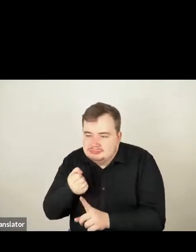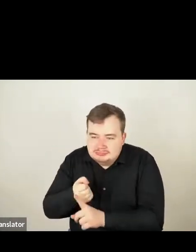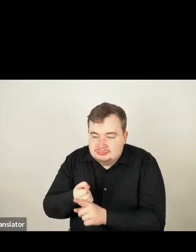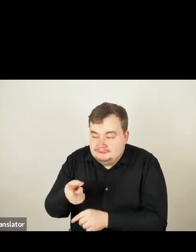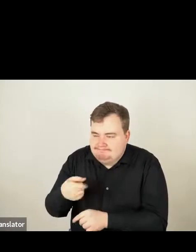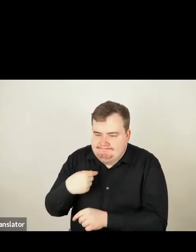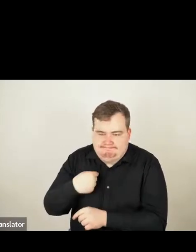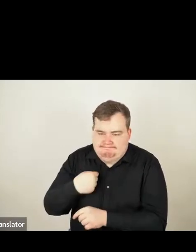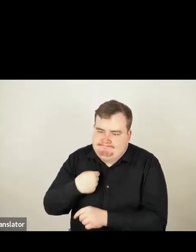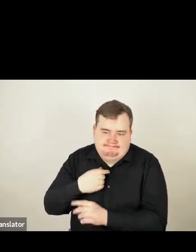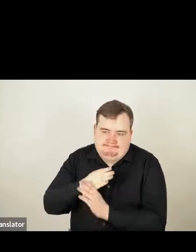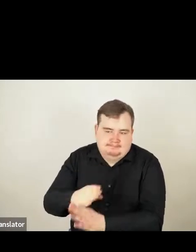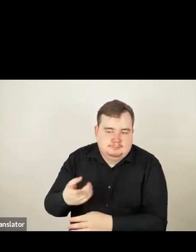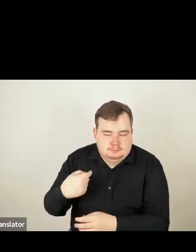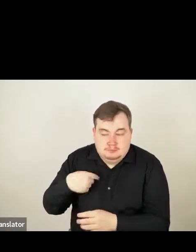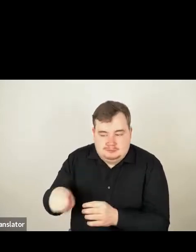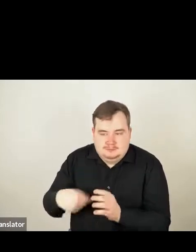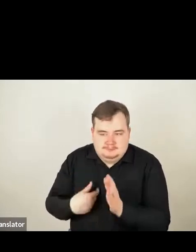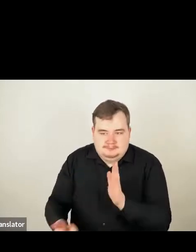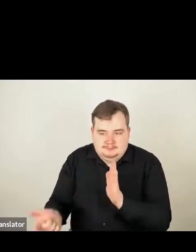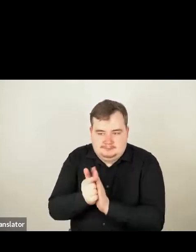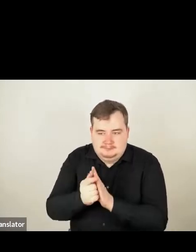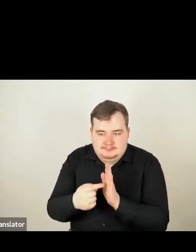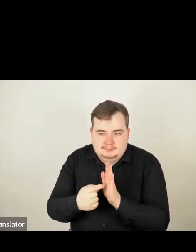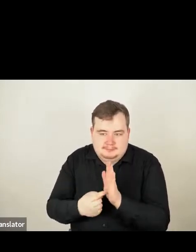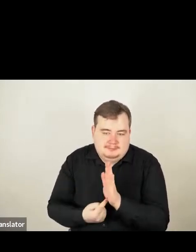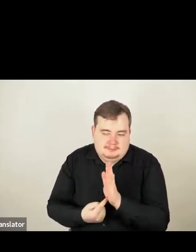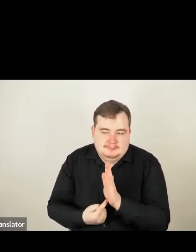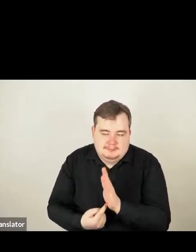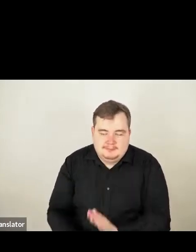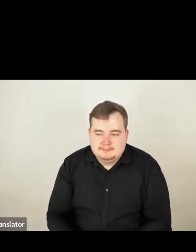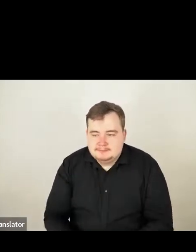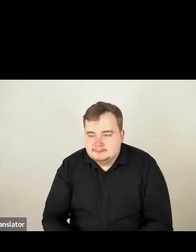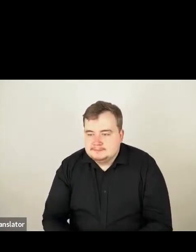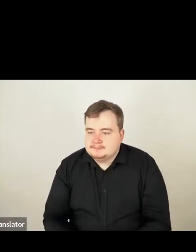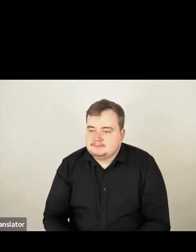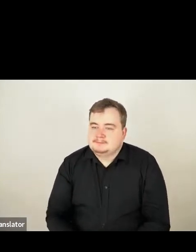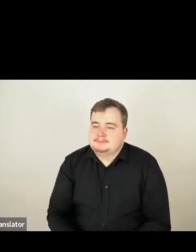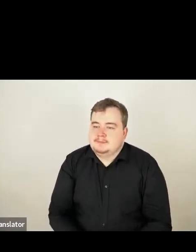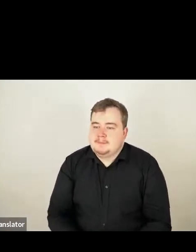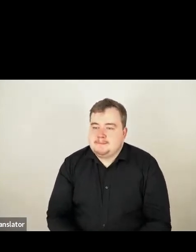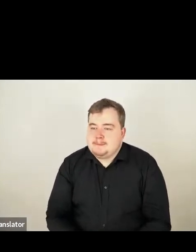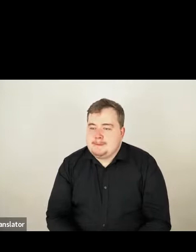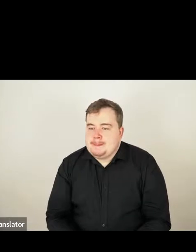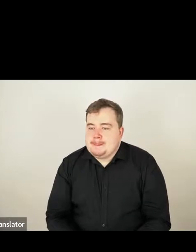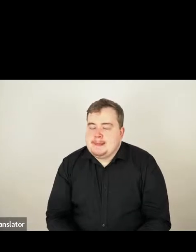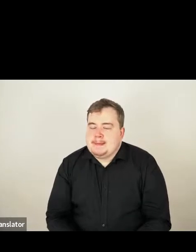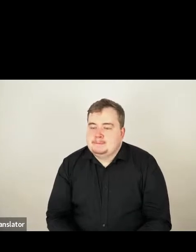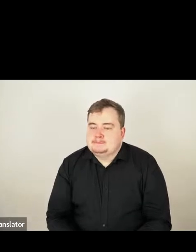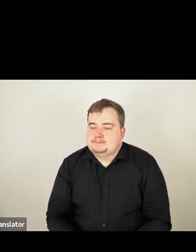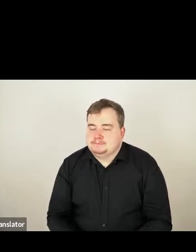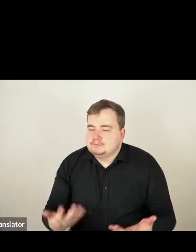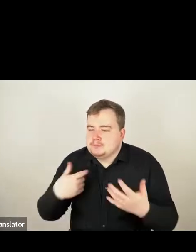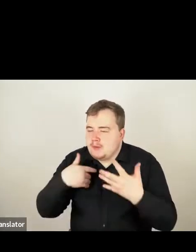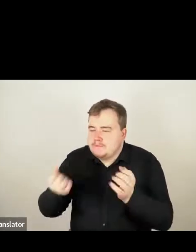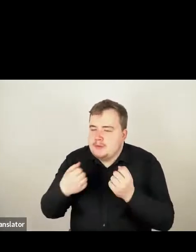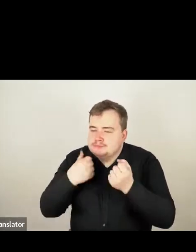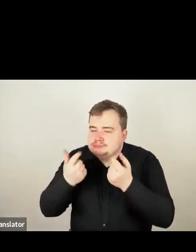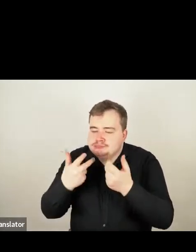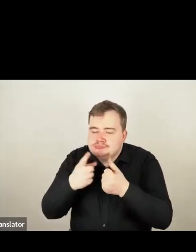very much having results. We have increase of the numbers of the reporting of those that do